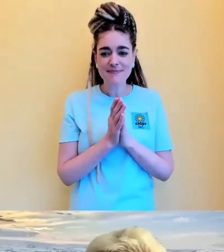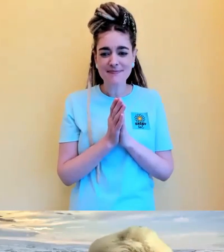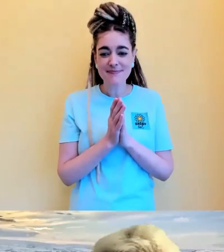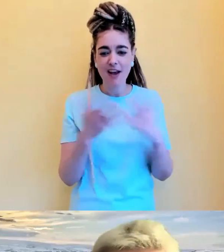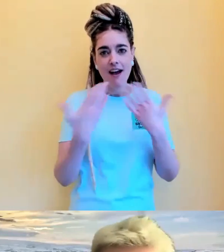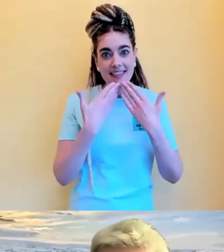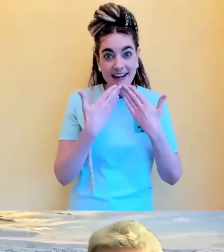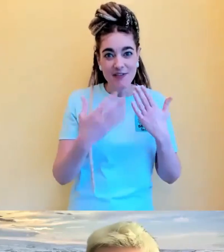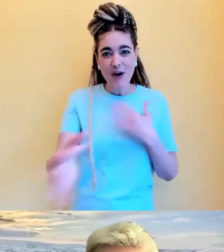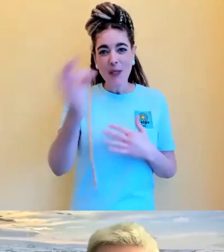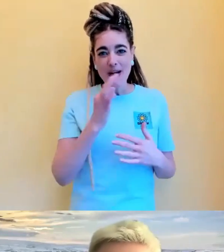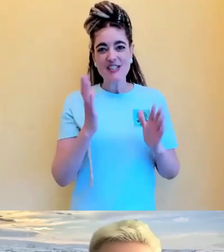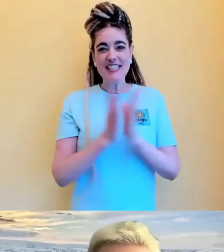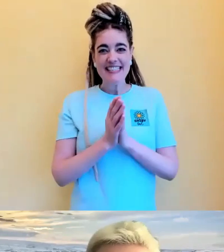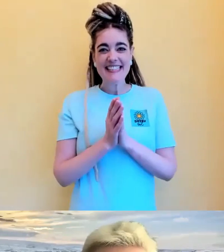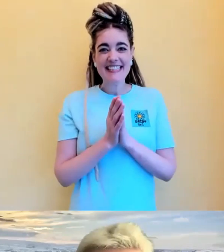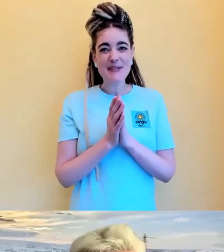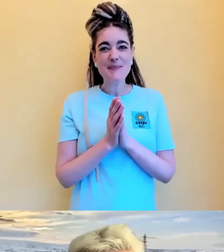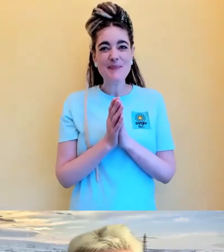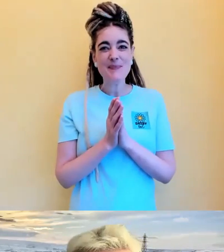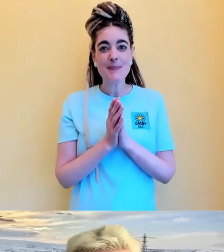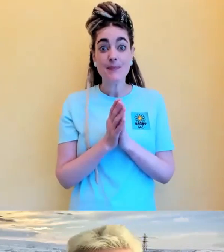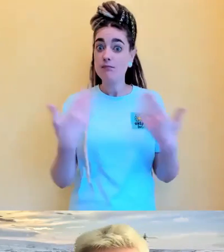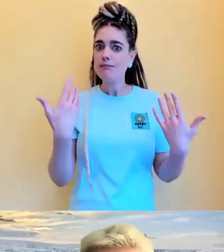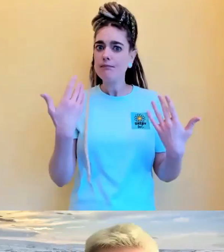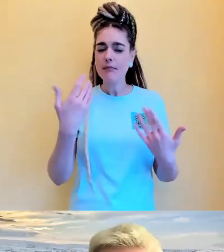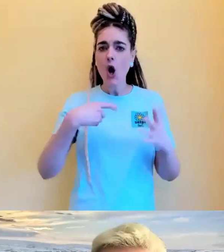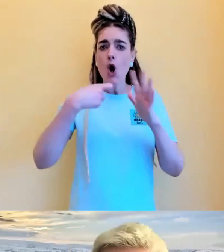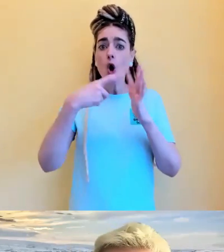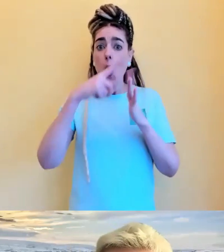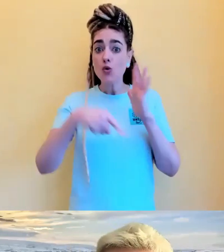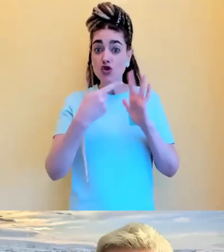Thank you for the question. I became aware of his work